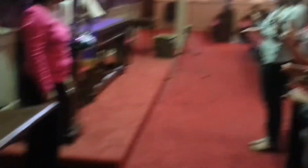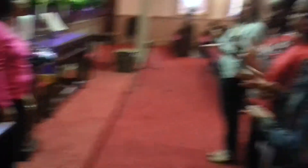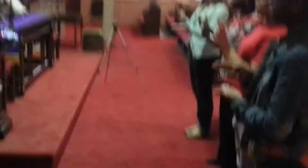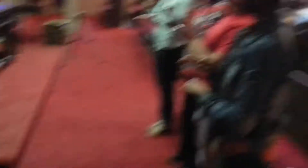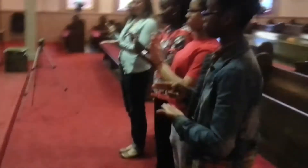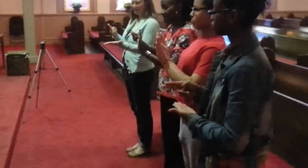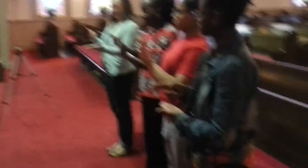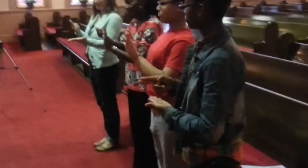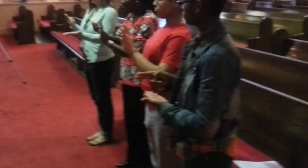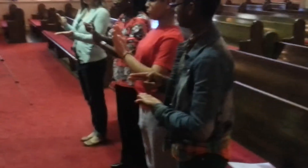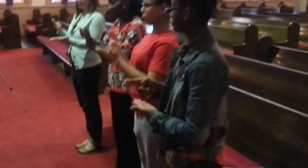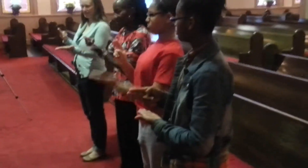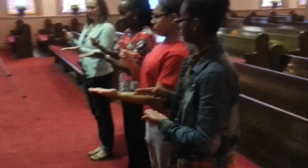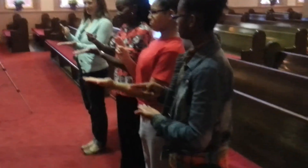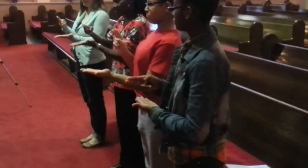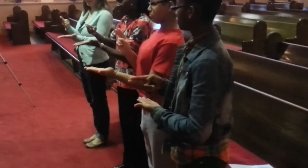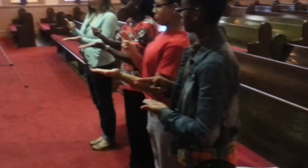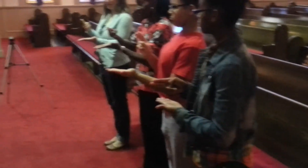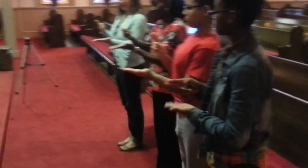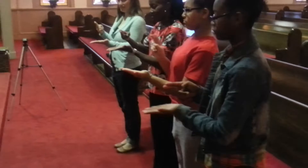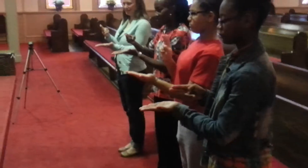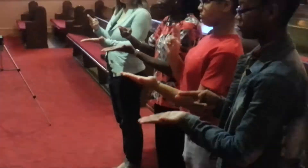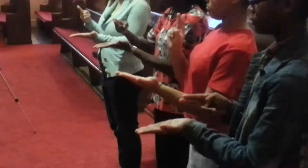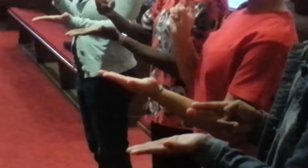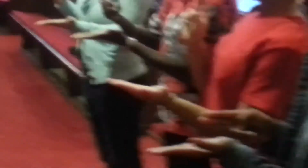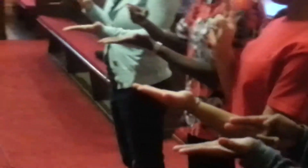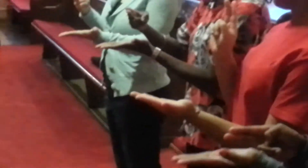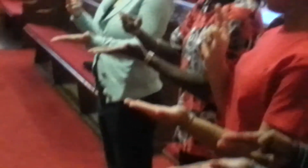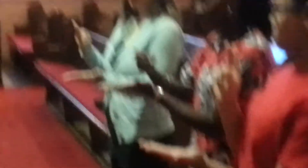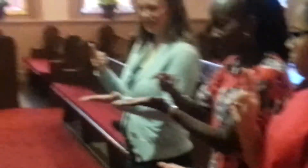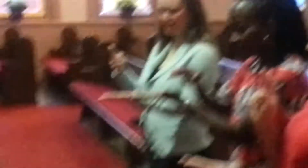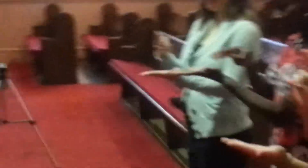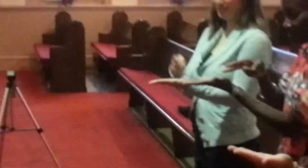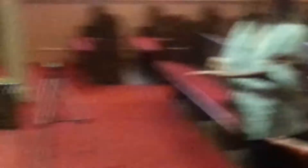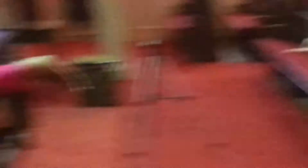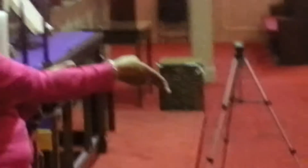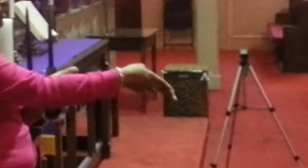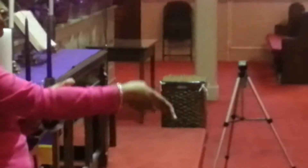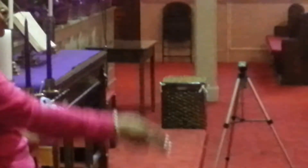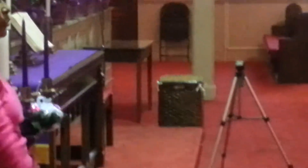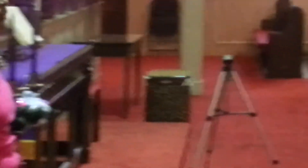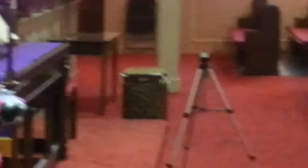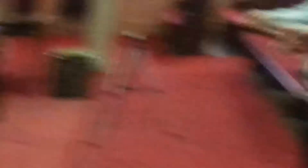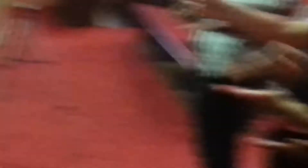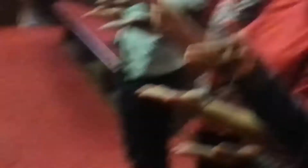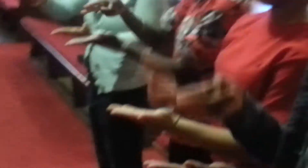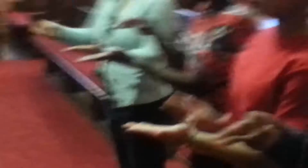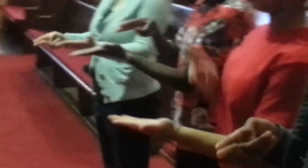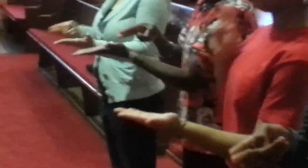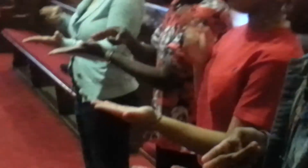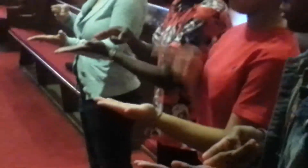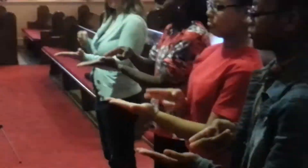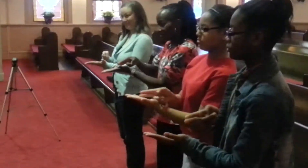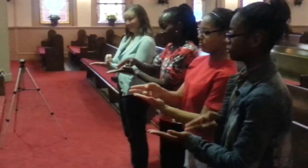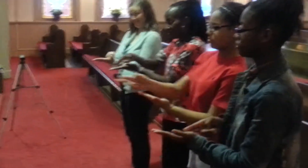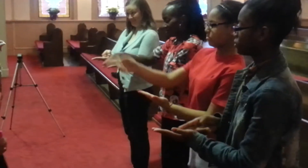No, point it to me. Look at him. Good, good. Okay? And I'm going to just take it straight down. Truth. Okay. You see how I can now tell